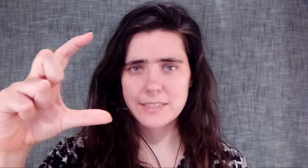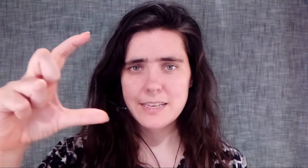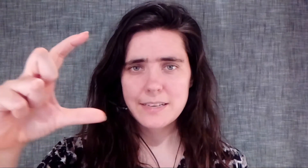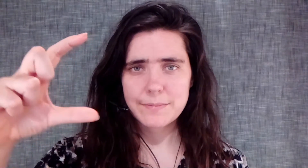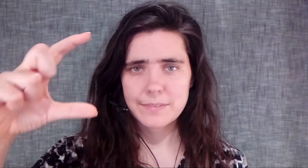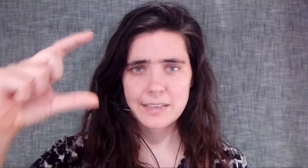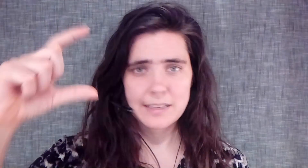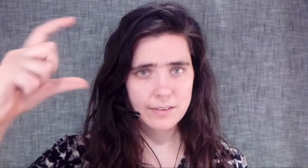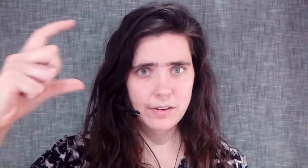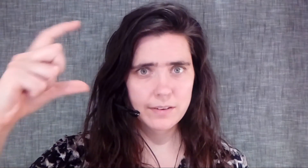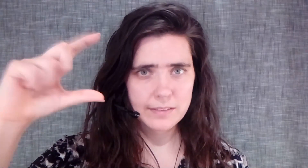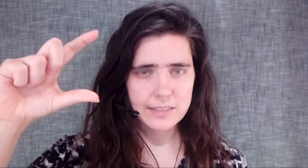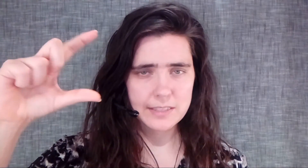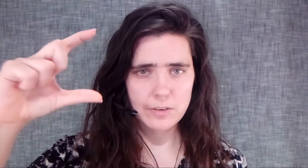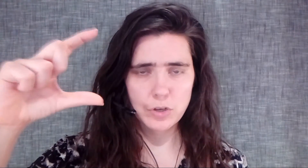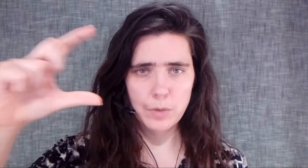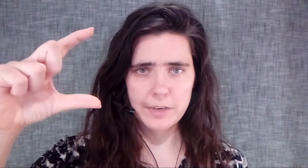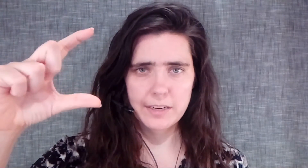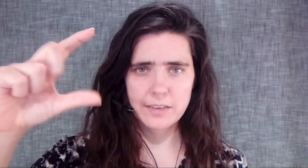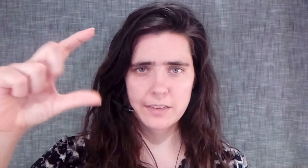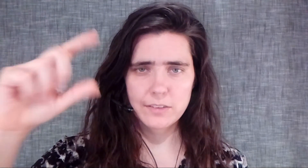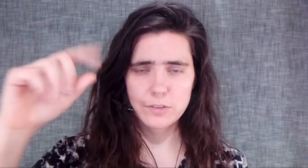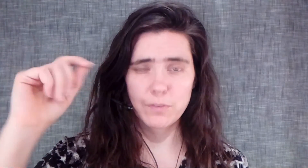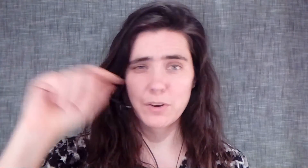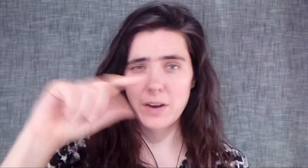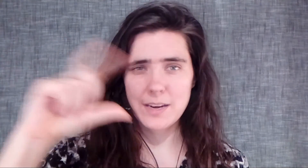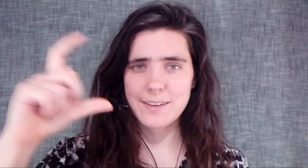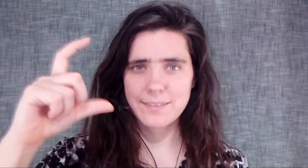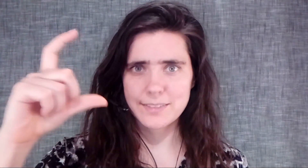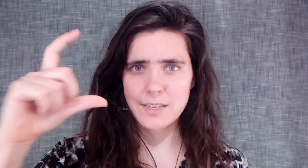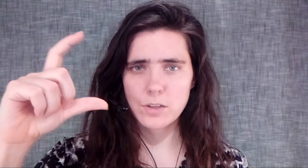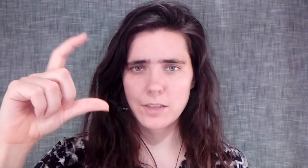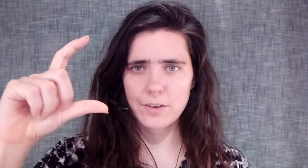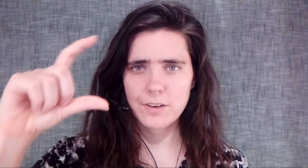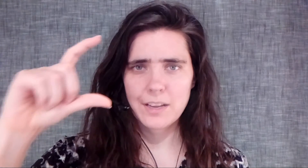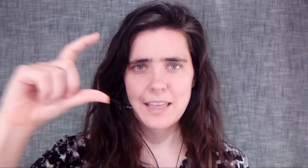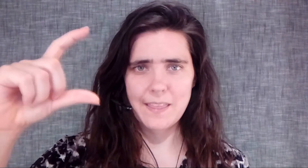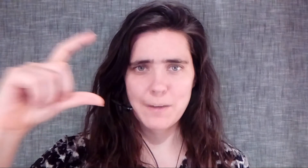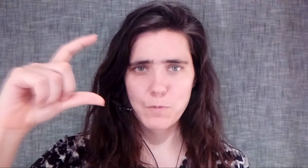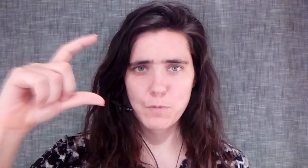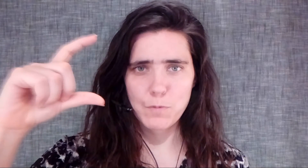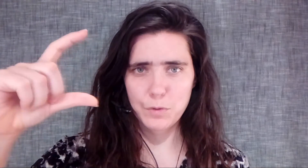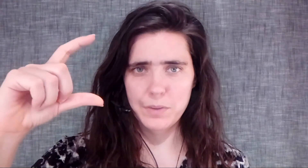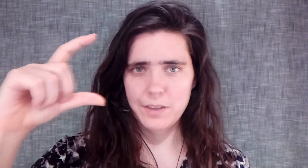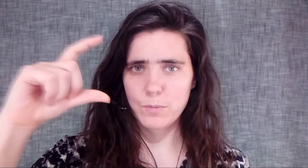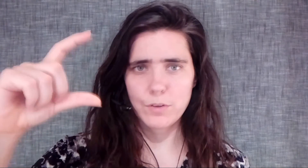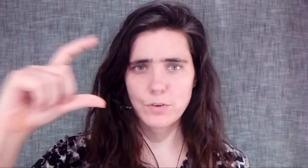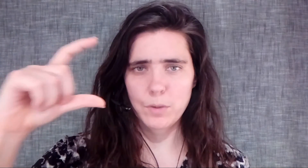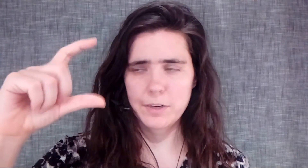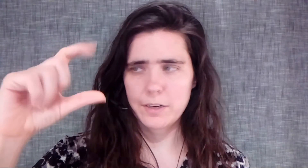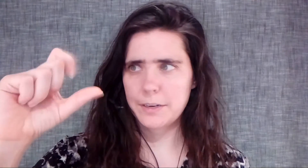C. This is our dominant hand, so if there are any single letter, they will be with your dominant